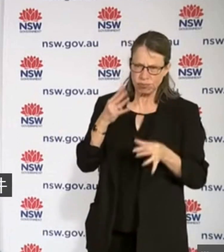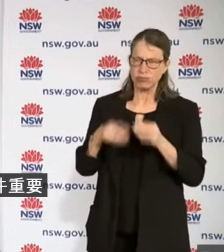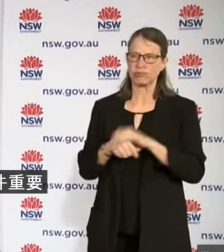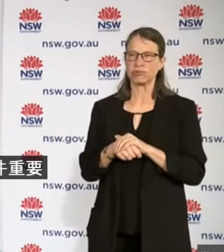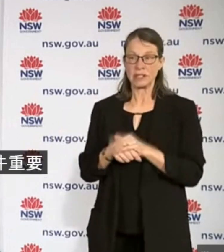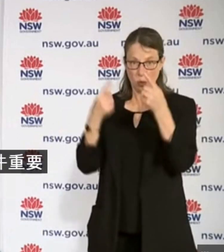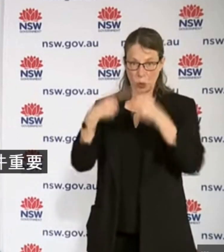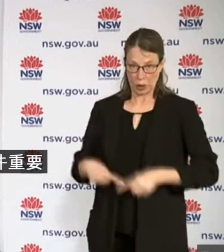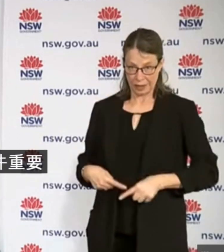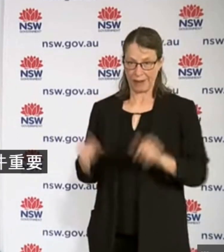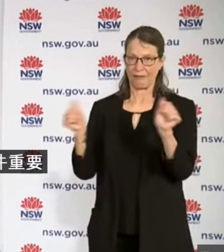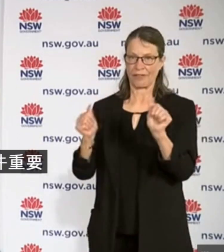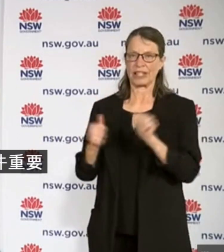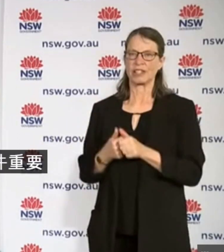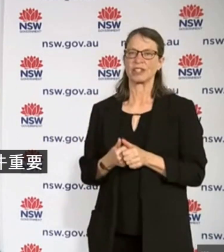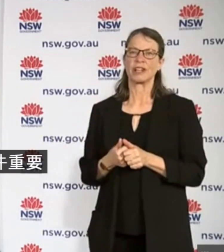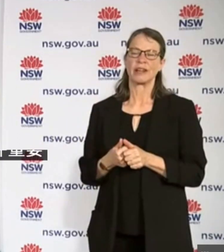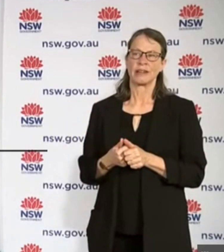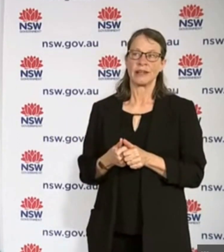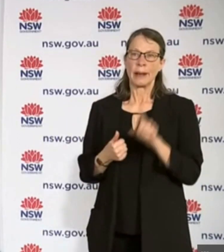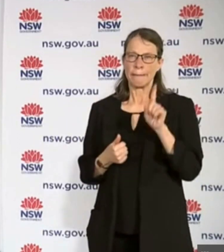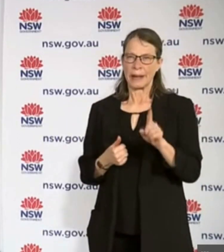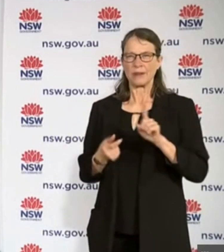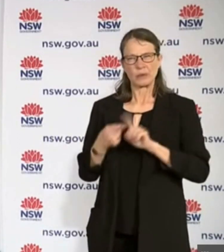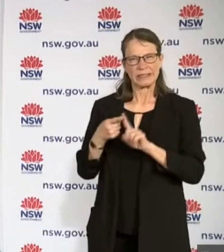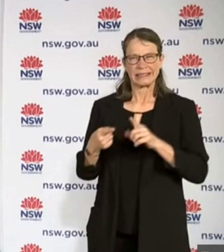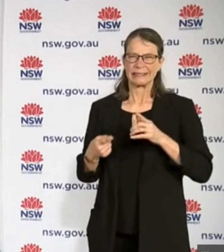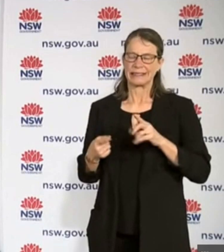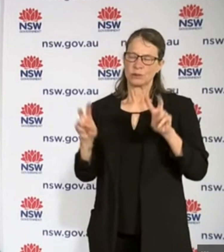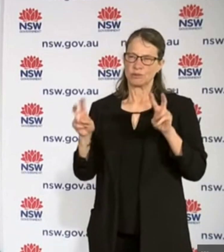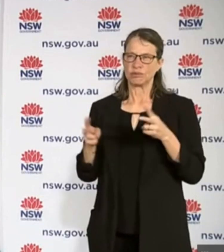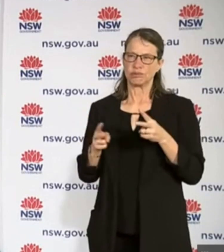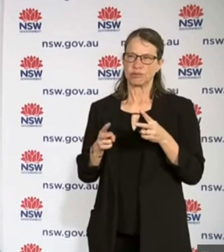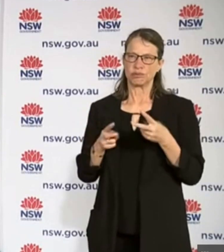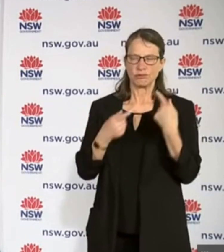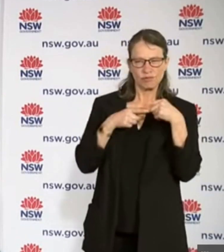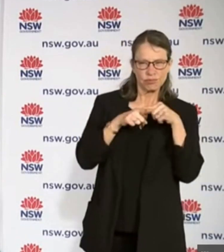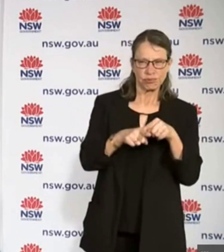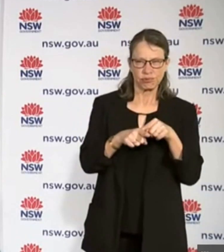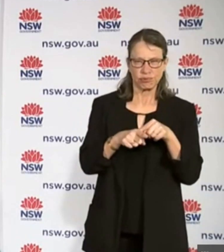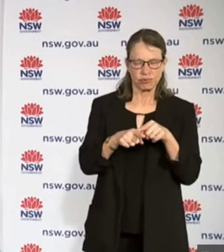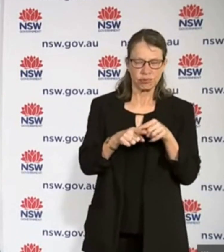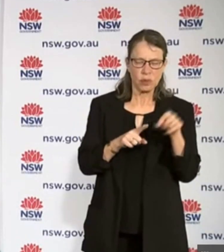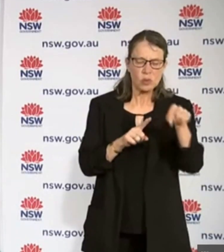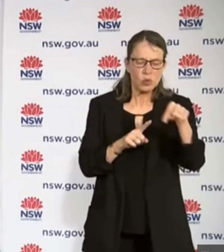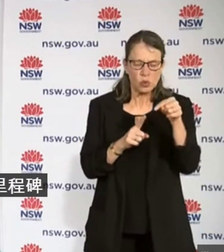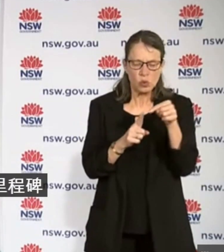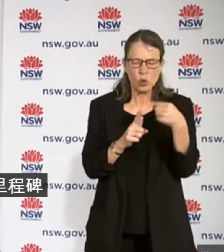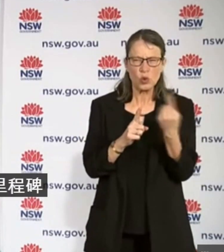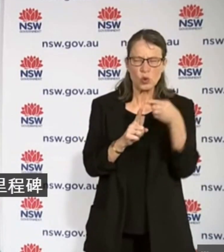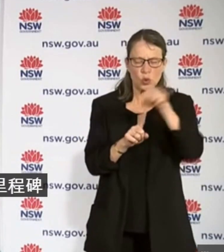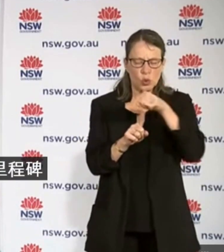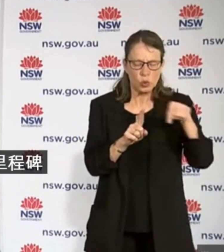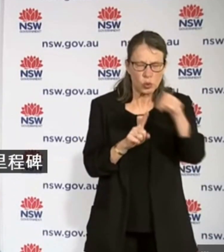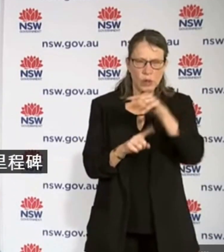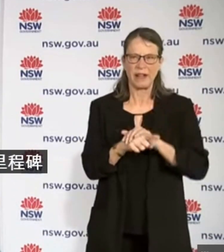we have to convey to the community are what is tracking, tracing, isolation and quarantine look like once we hit those vaccination